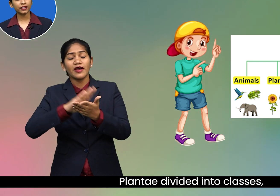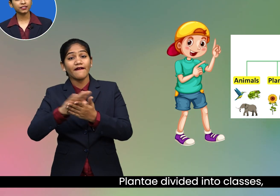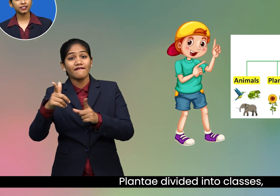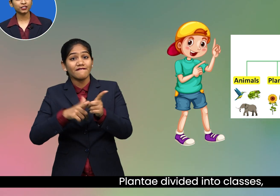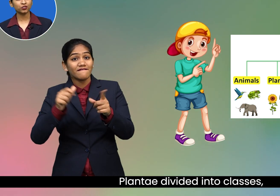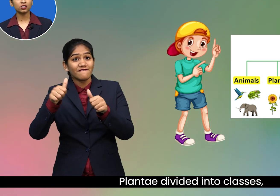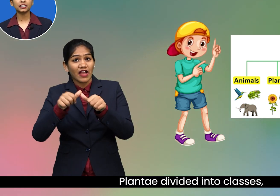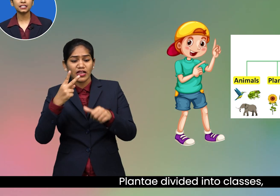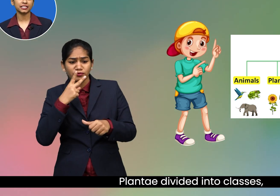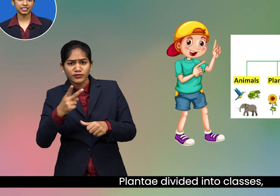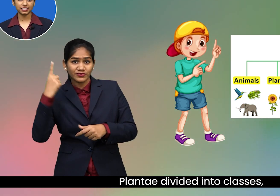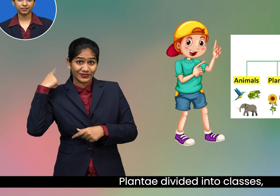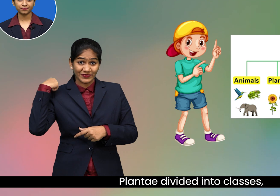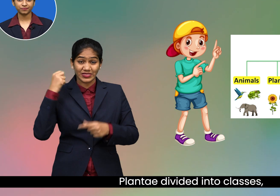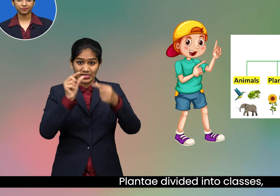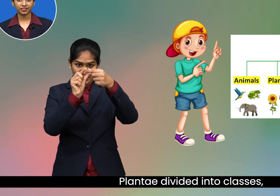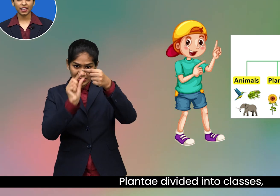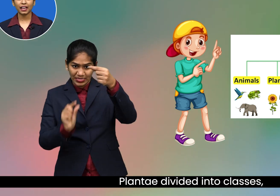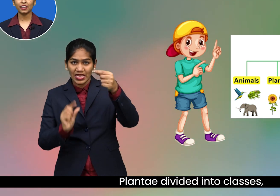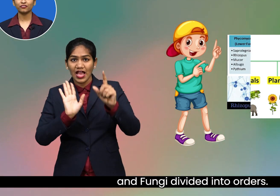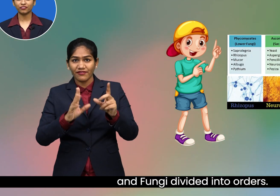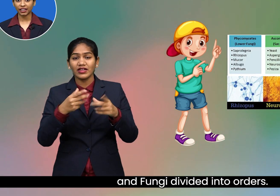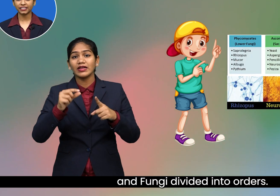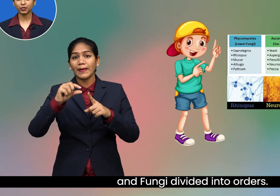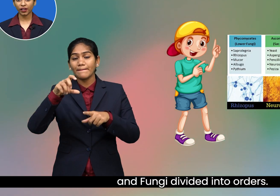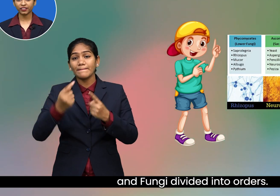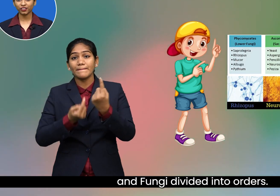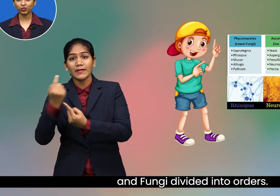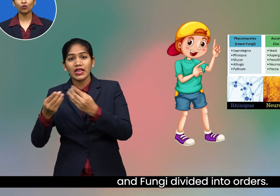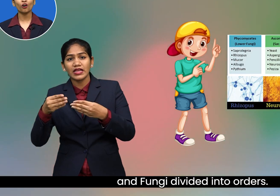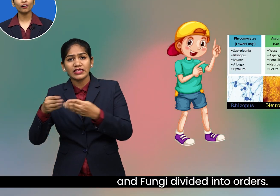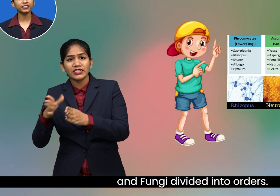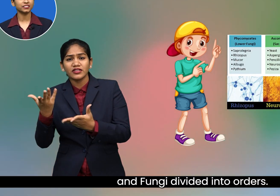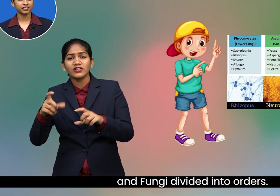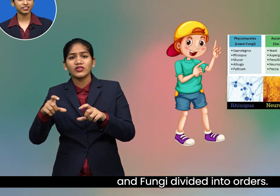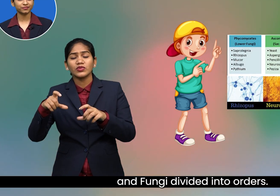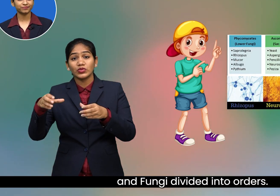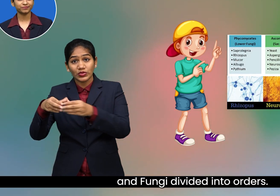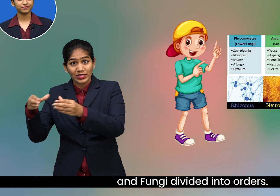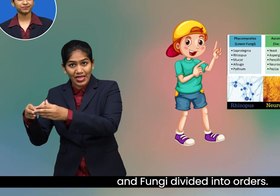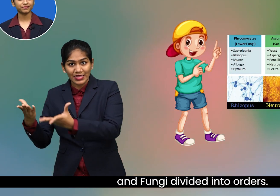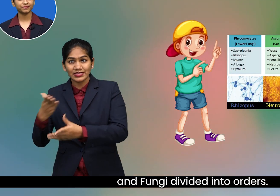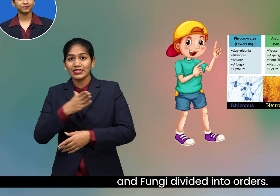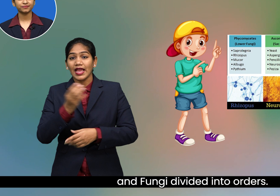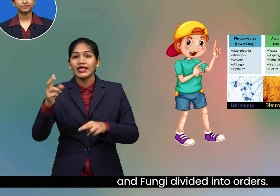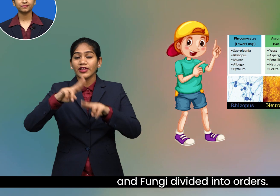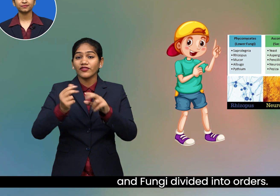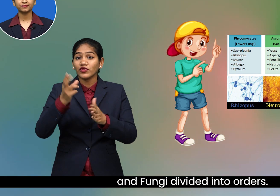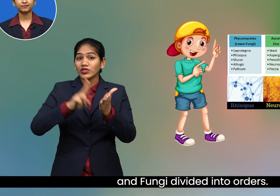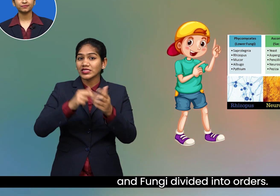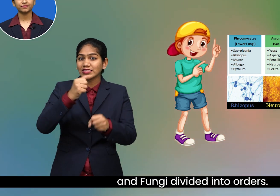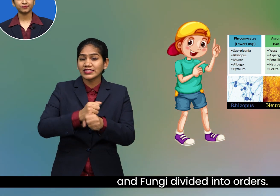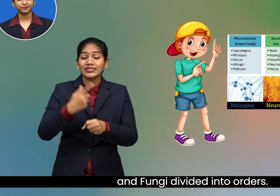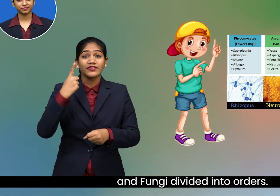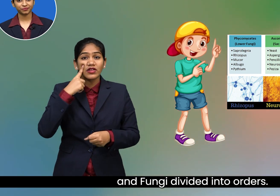Plantae divided into classes and fungi divided into orders.